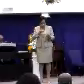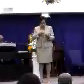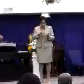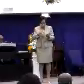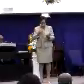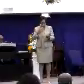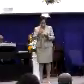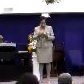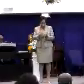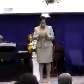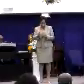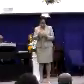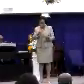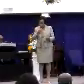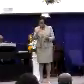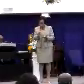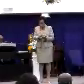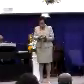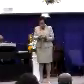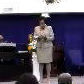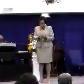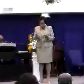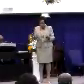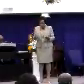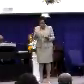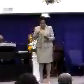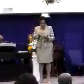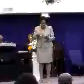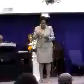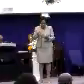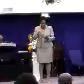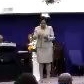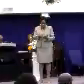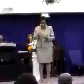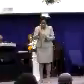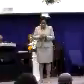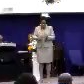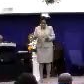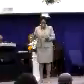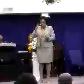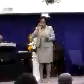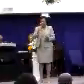get a good Bible, not one small, get a good Bible, and study everything that God said don't do.